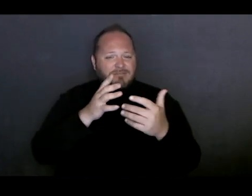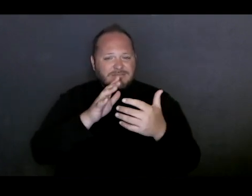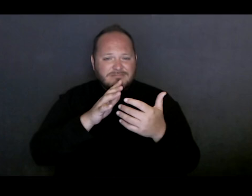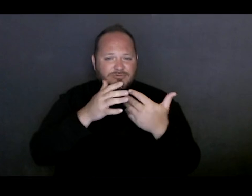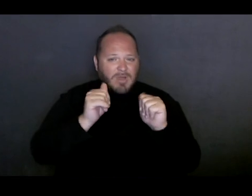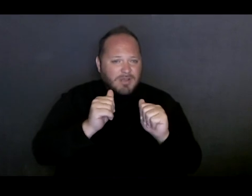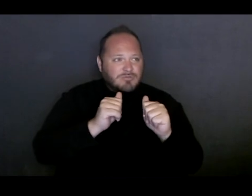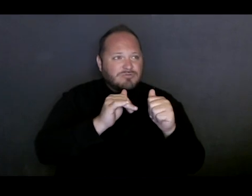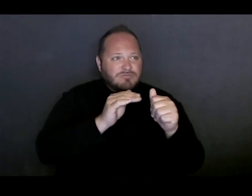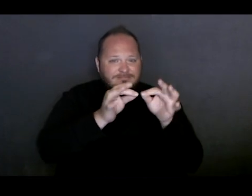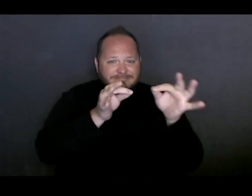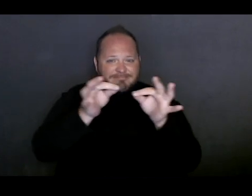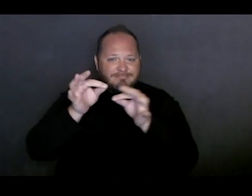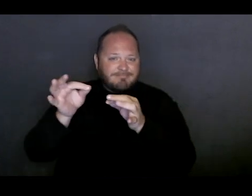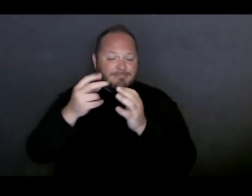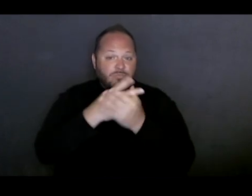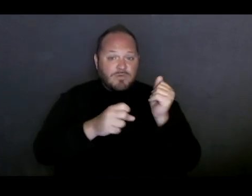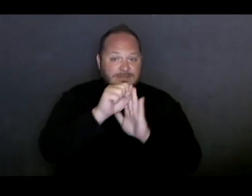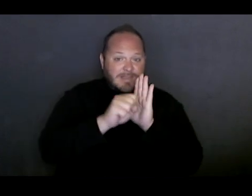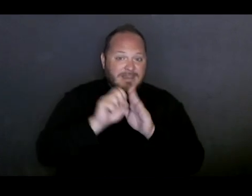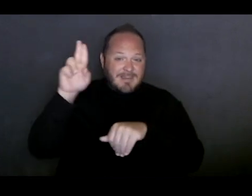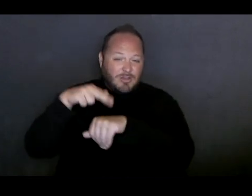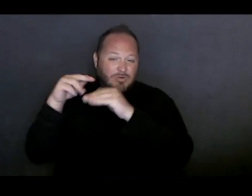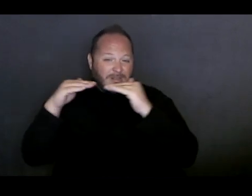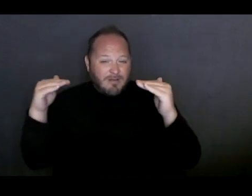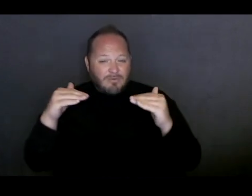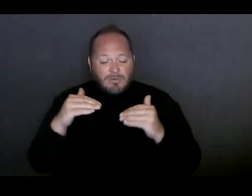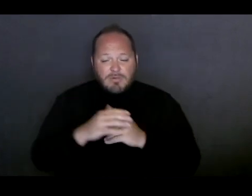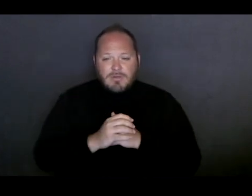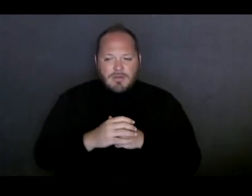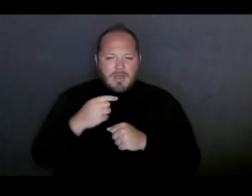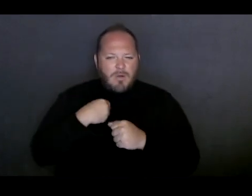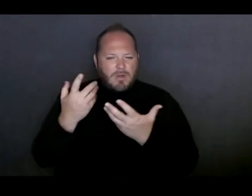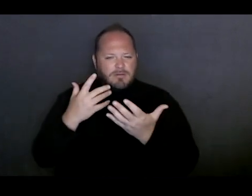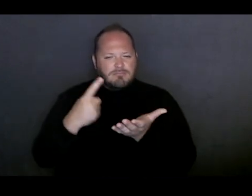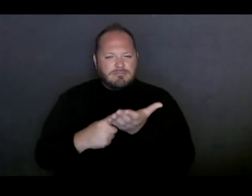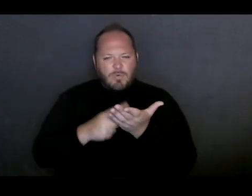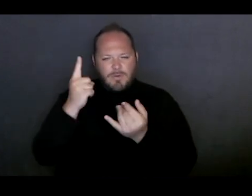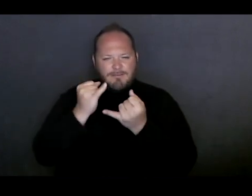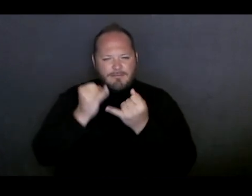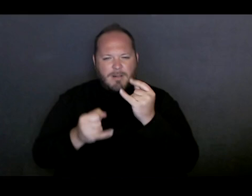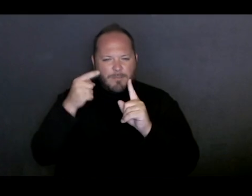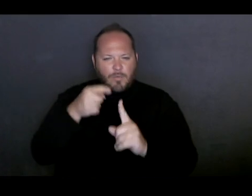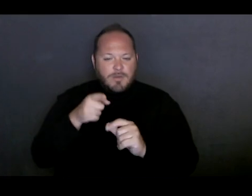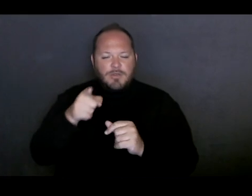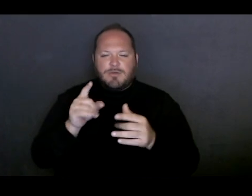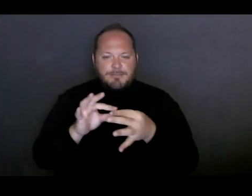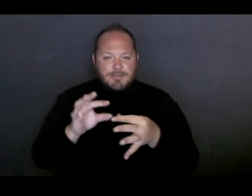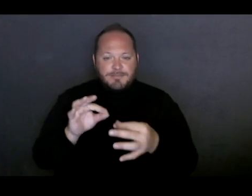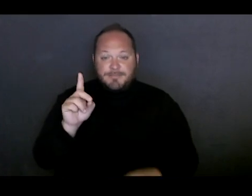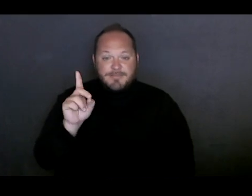I wanted to bring one final point. You mentioned how data is not easily